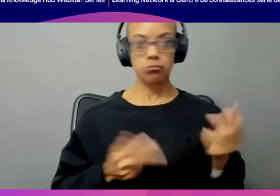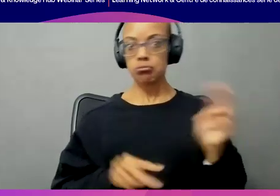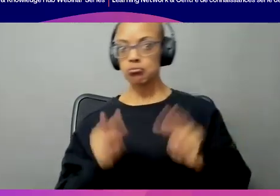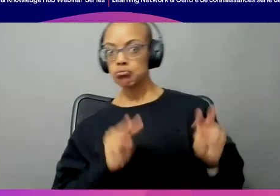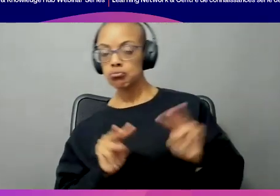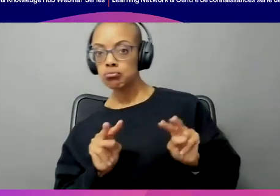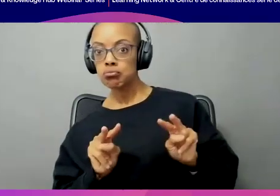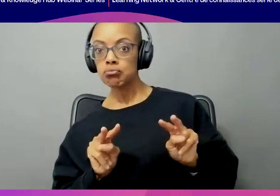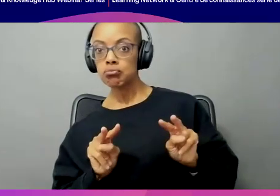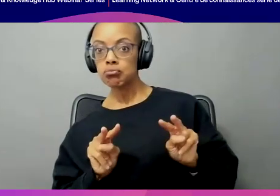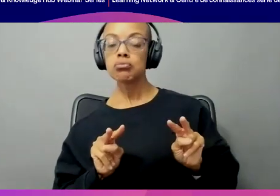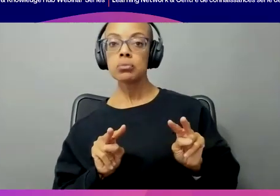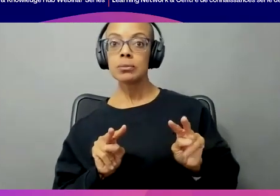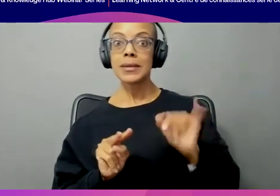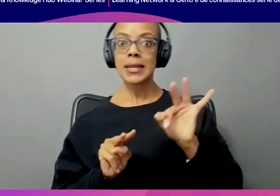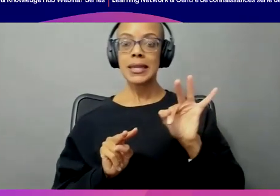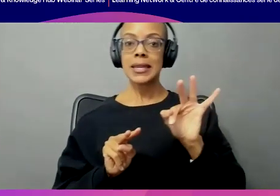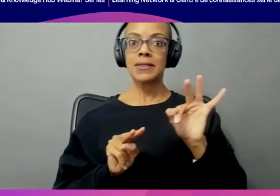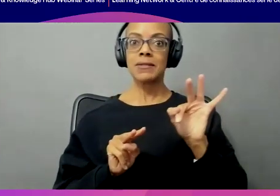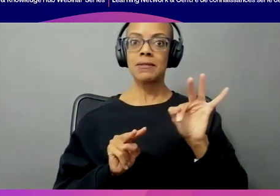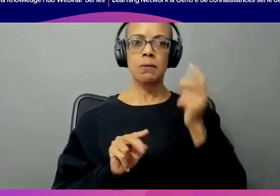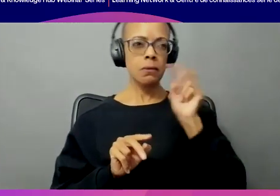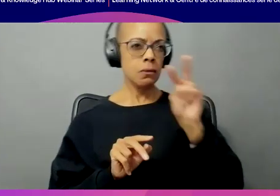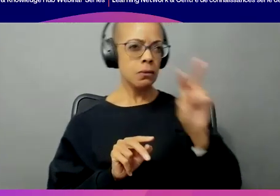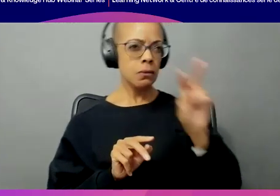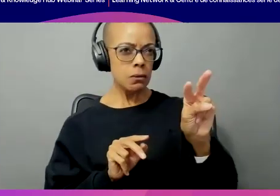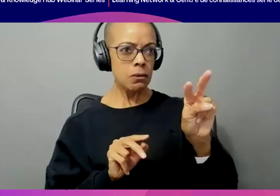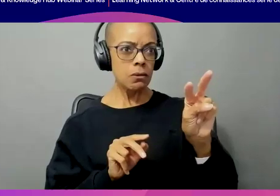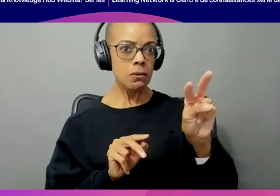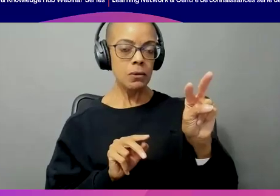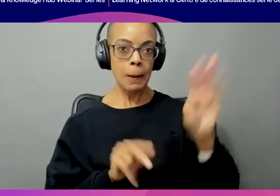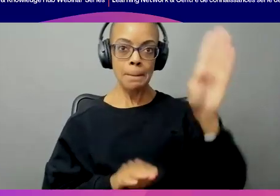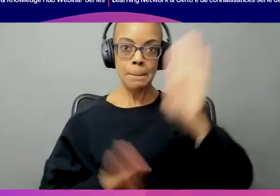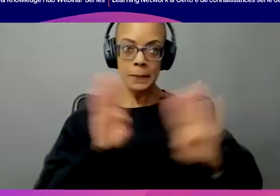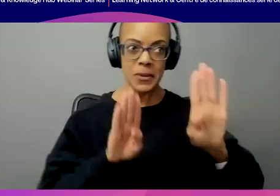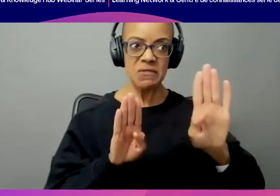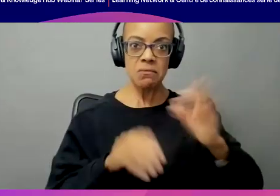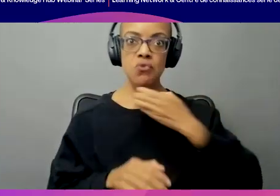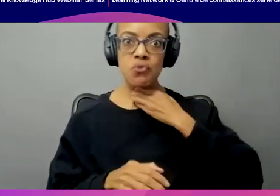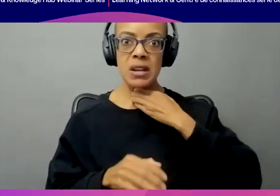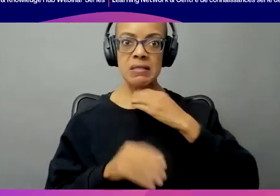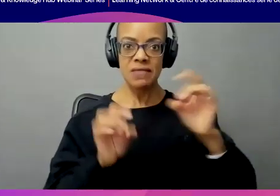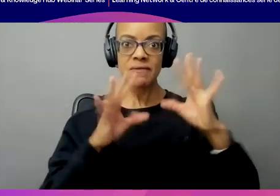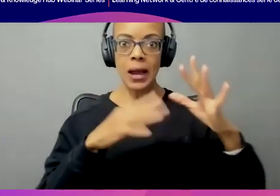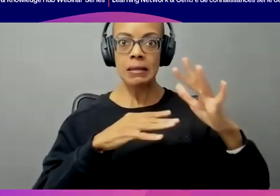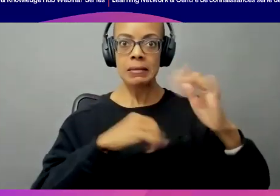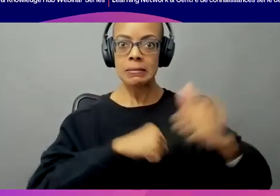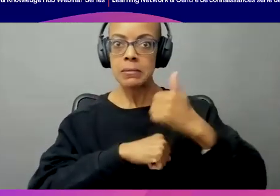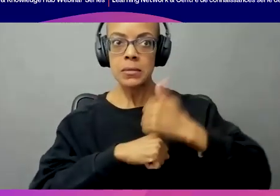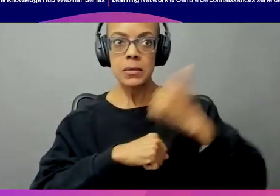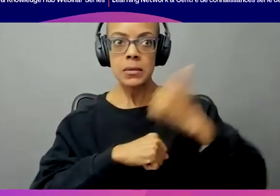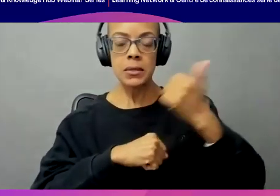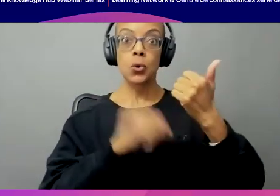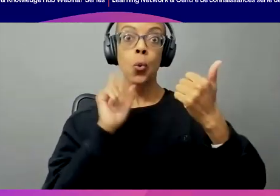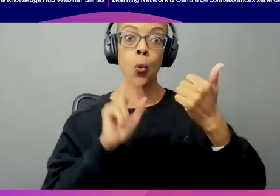general, what would we do if we saw threatening behavior? Or if one of the women turned off their camera and